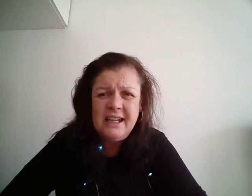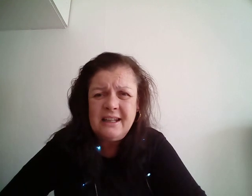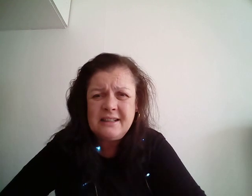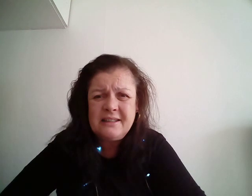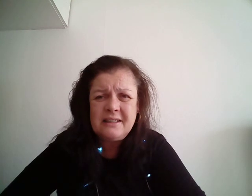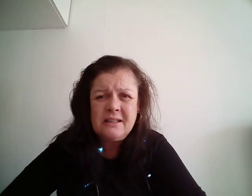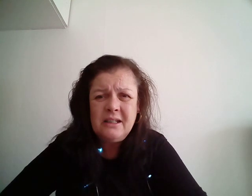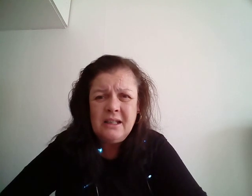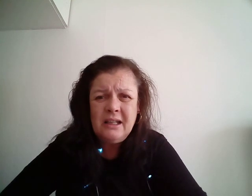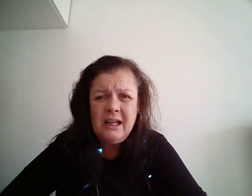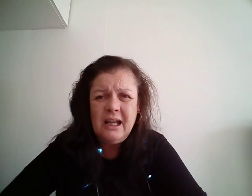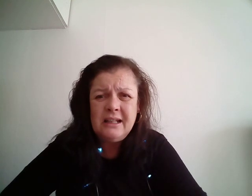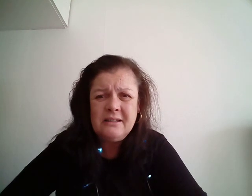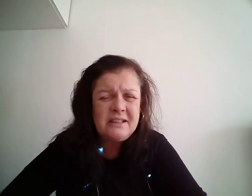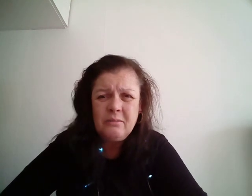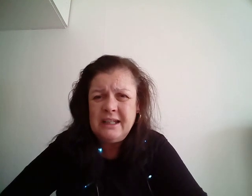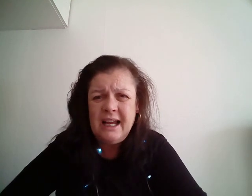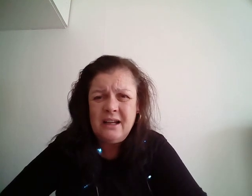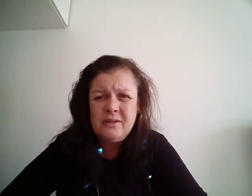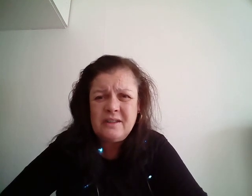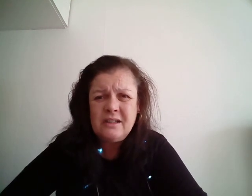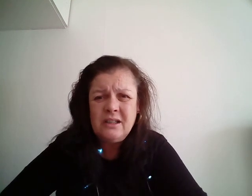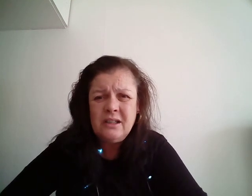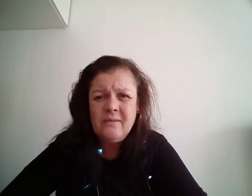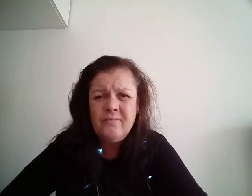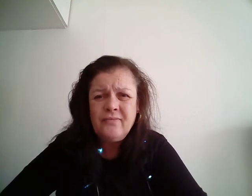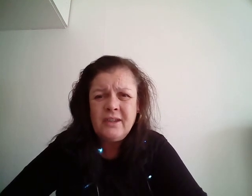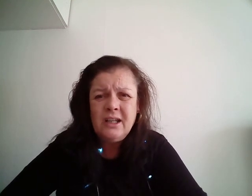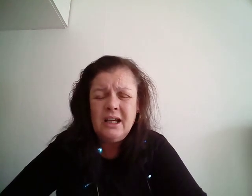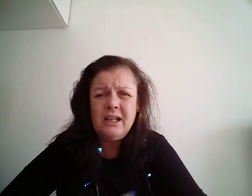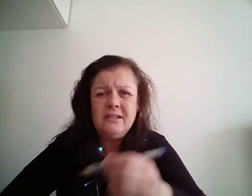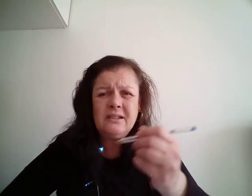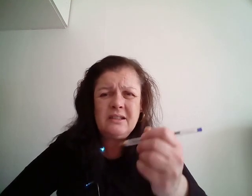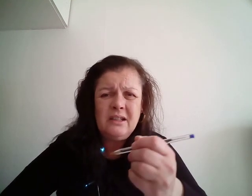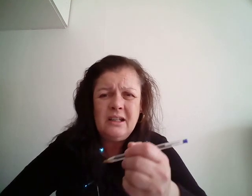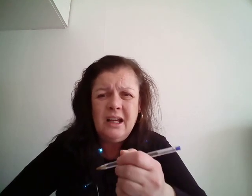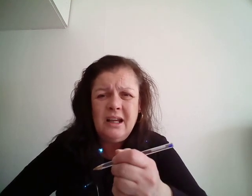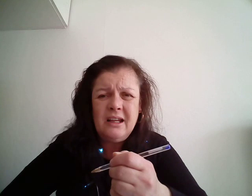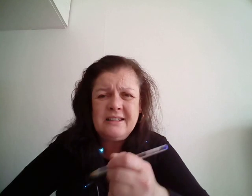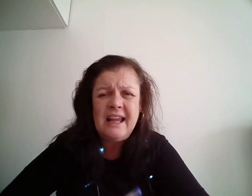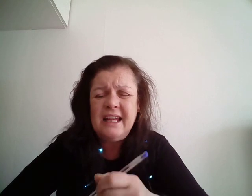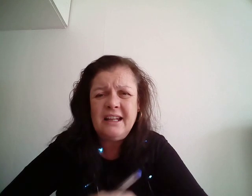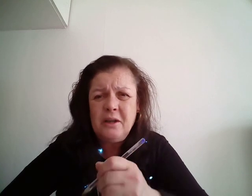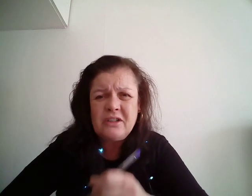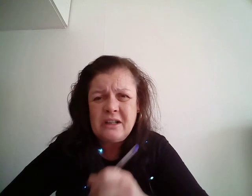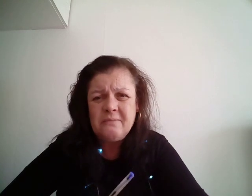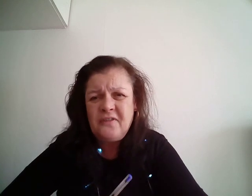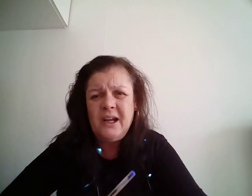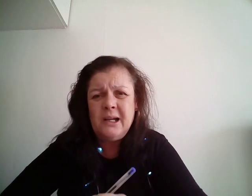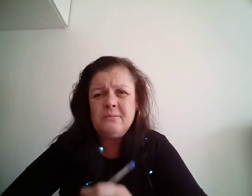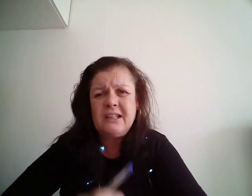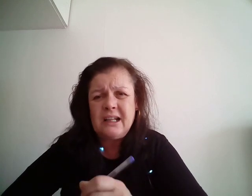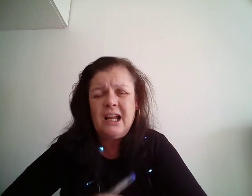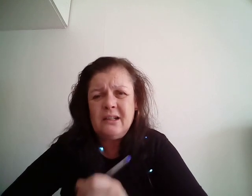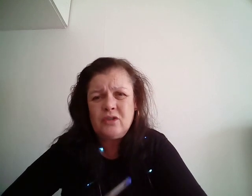MR6 and something else, and saying that it was confirmed that Klaus